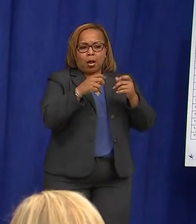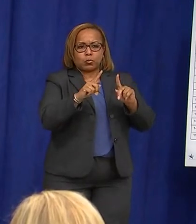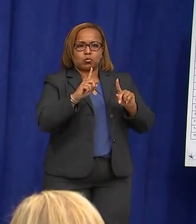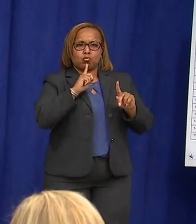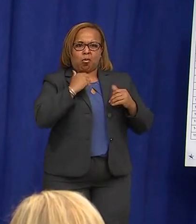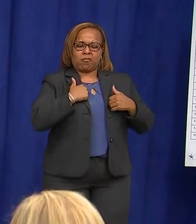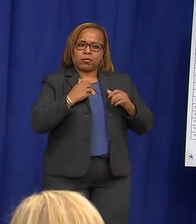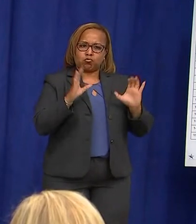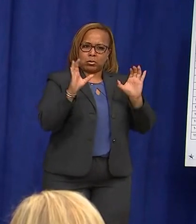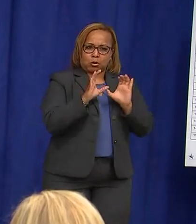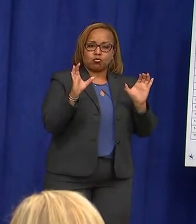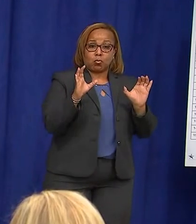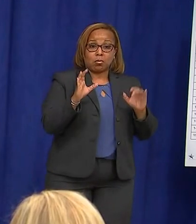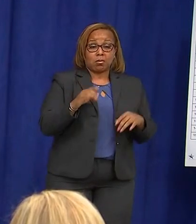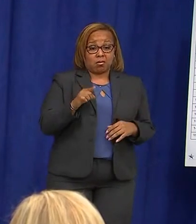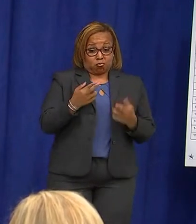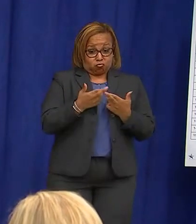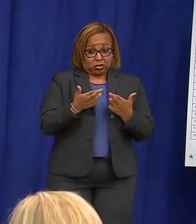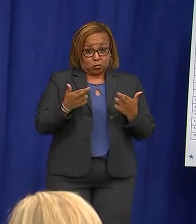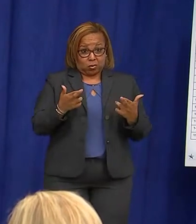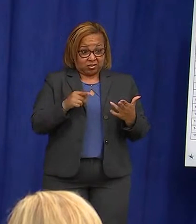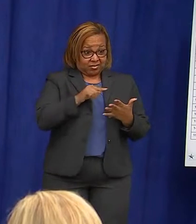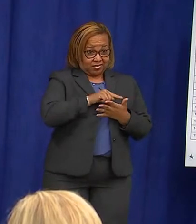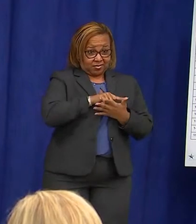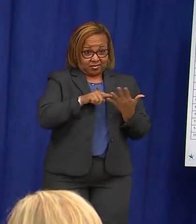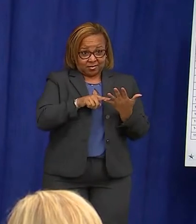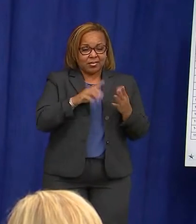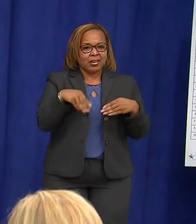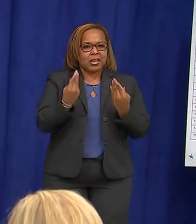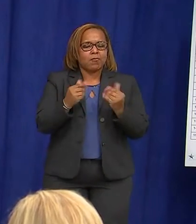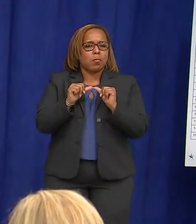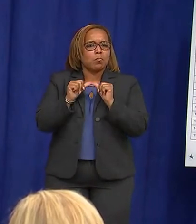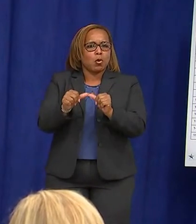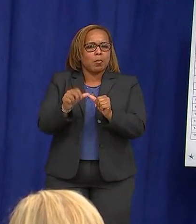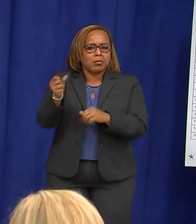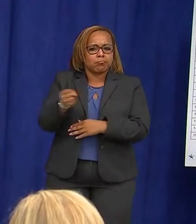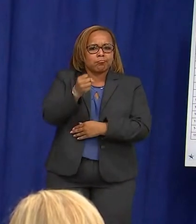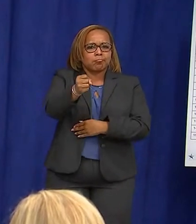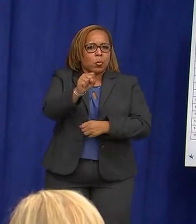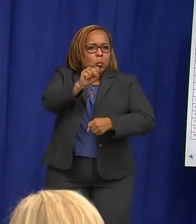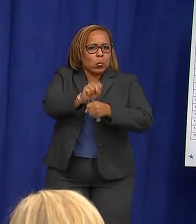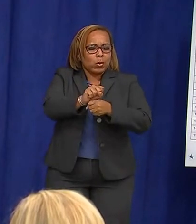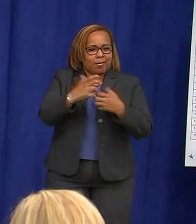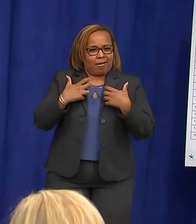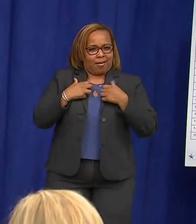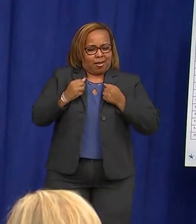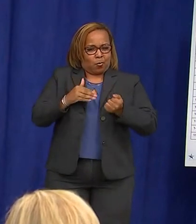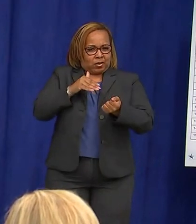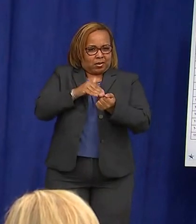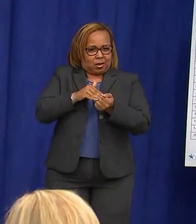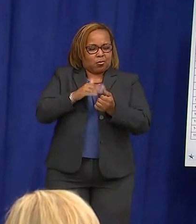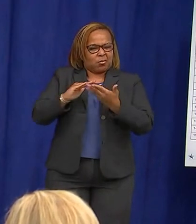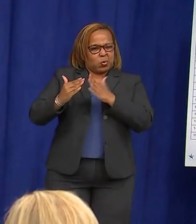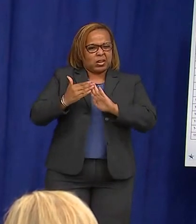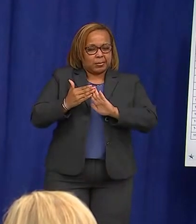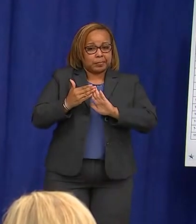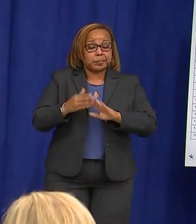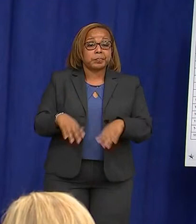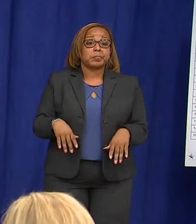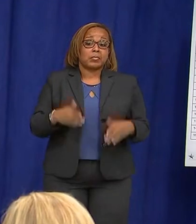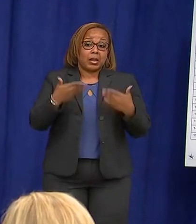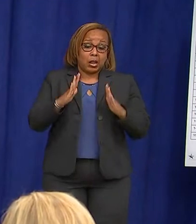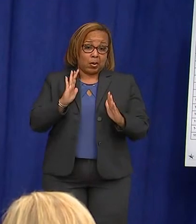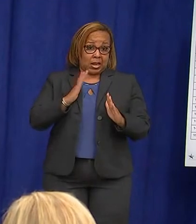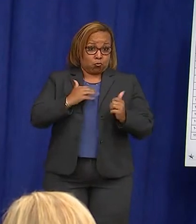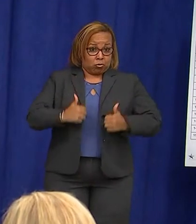gain credentials. These resources can lead to permanent placement into the healthcare community, thus giving